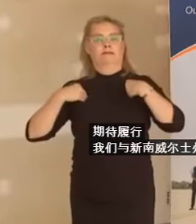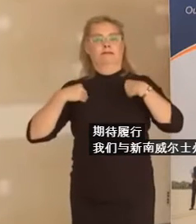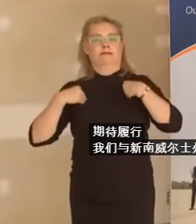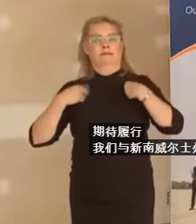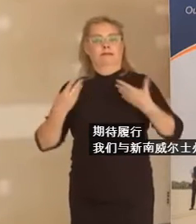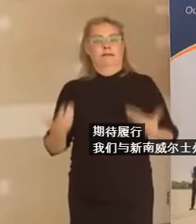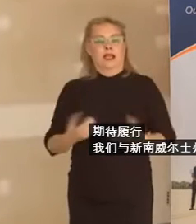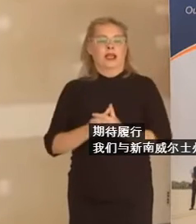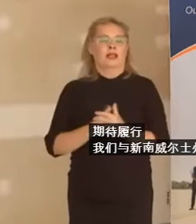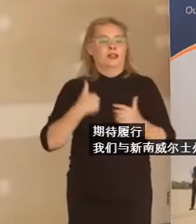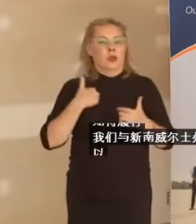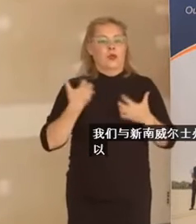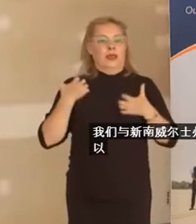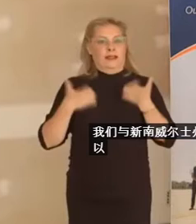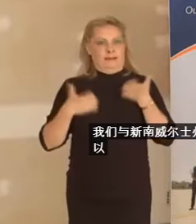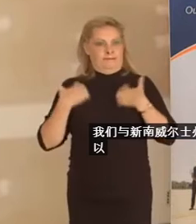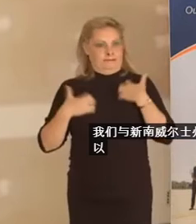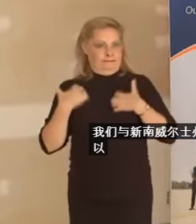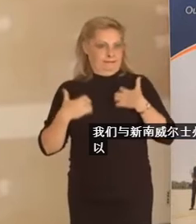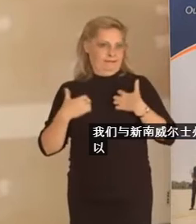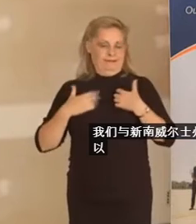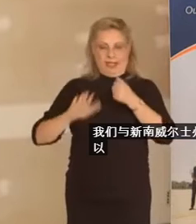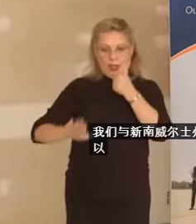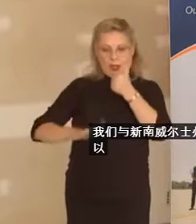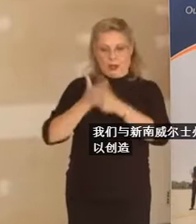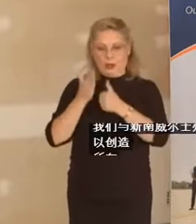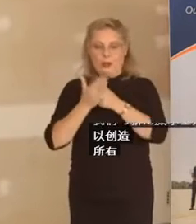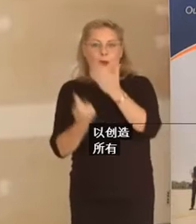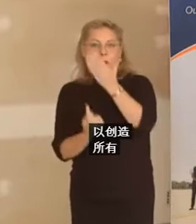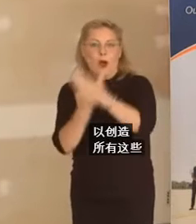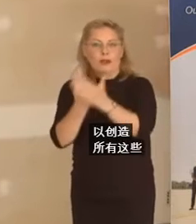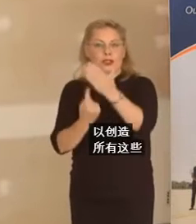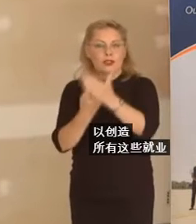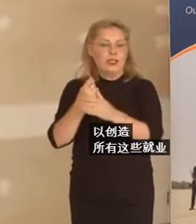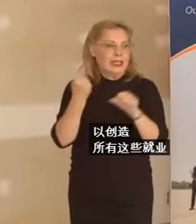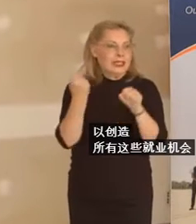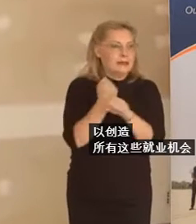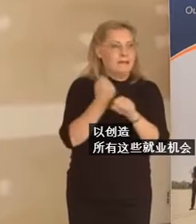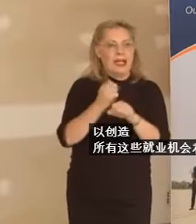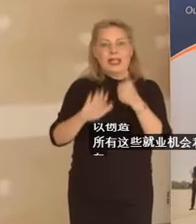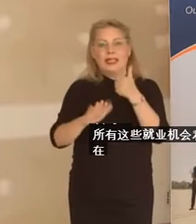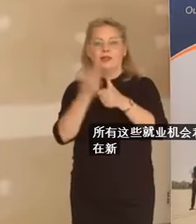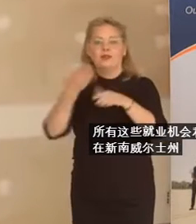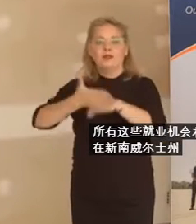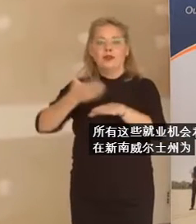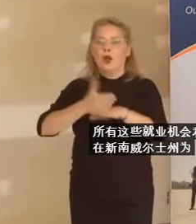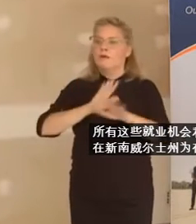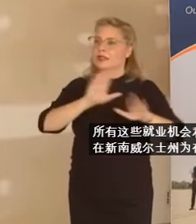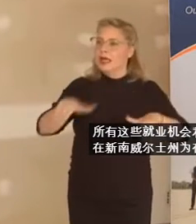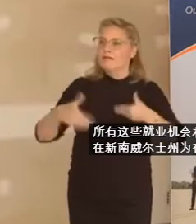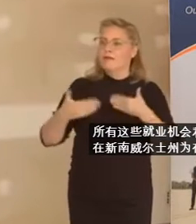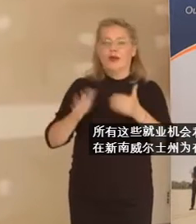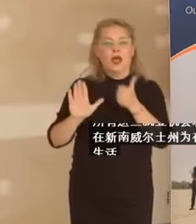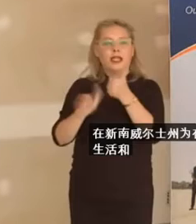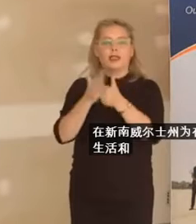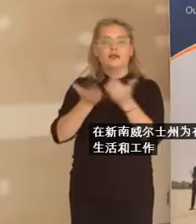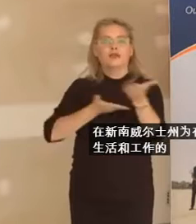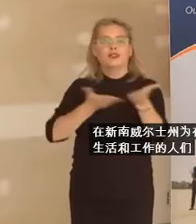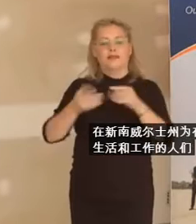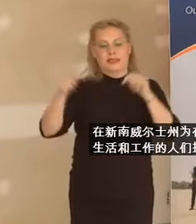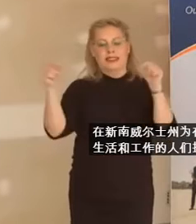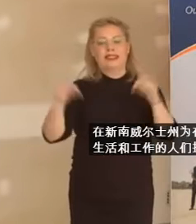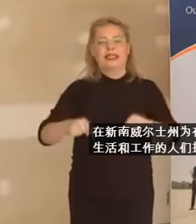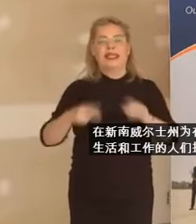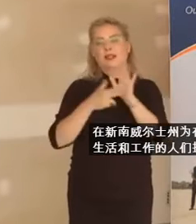this agreement between ourselves and the New South Wales Government to create all of those jobs and to provide all of those services here in New South Wales for people